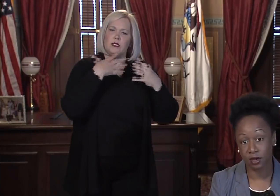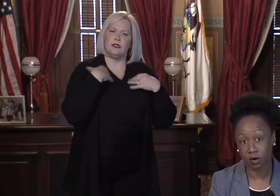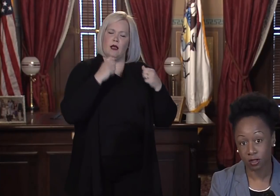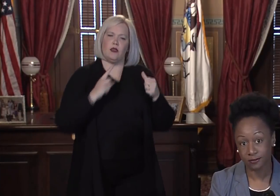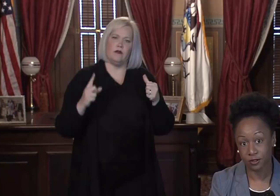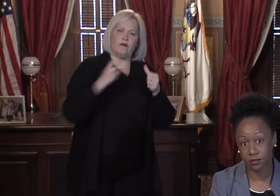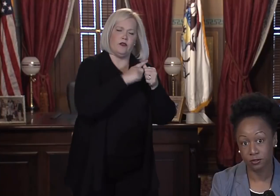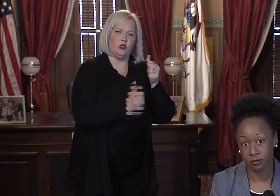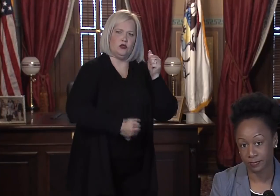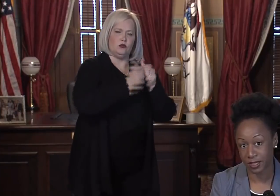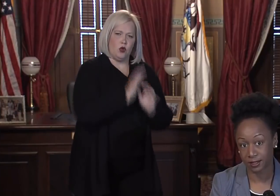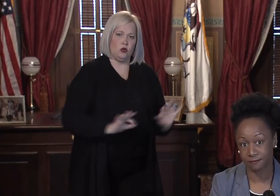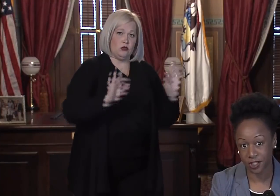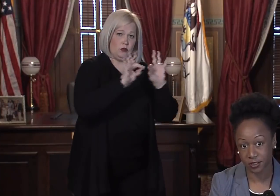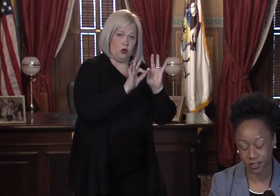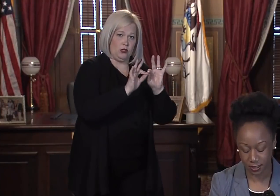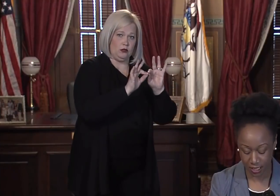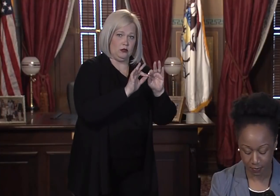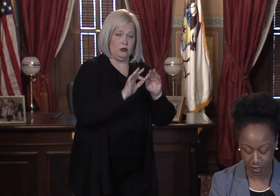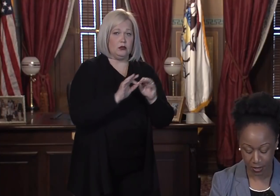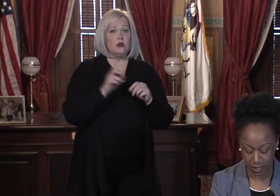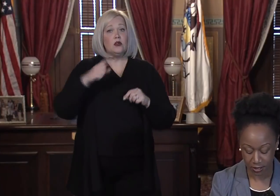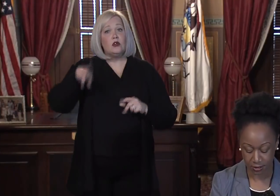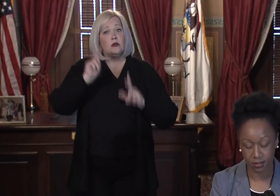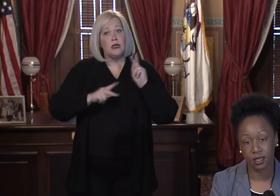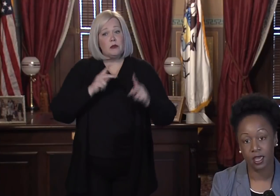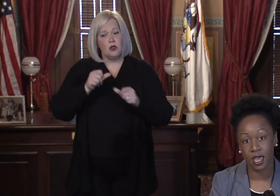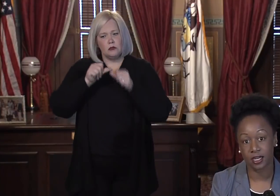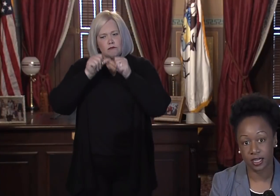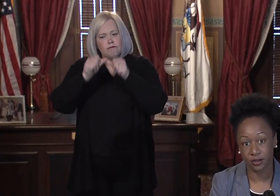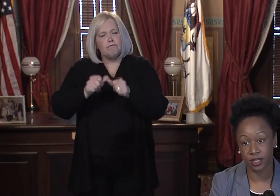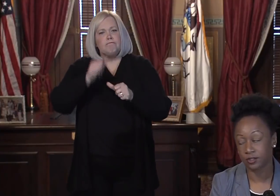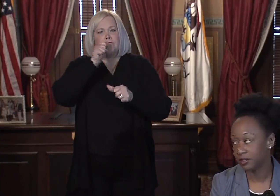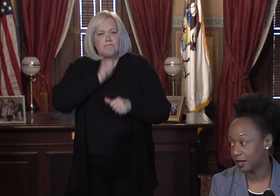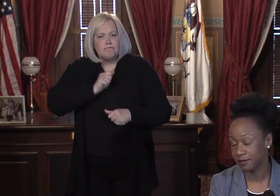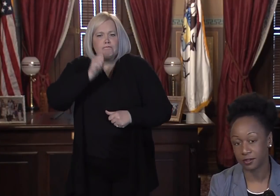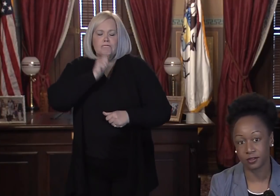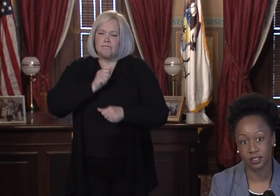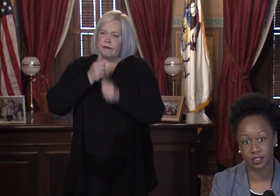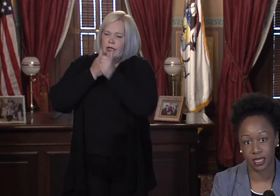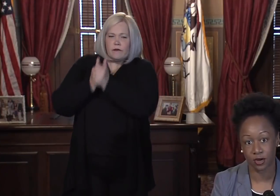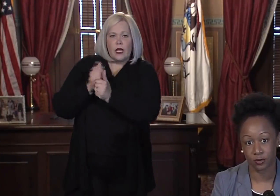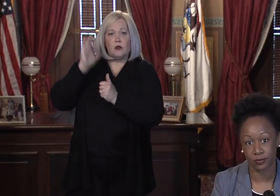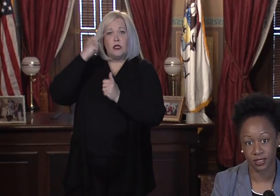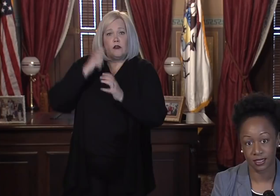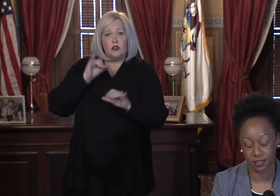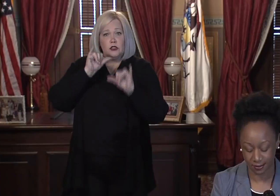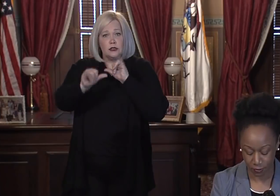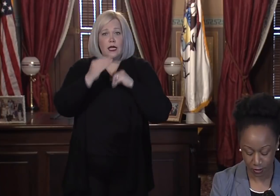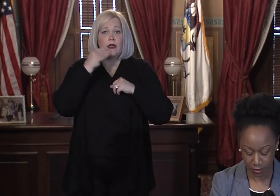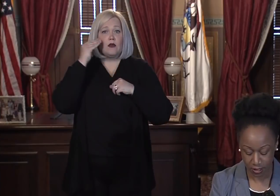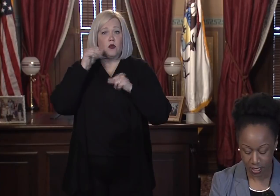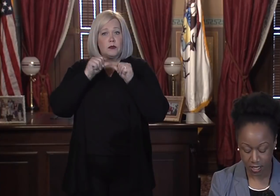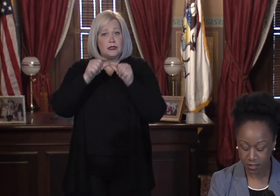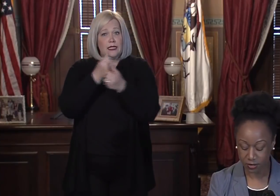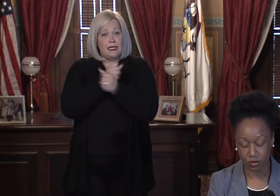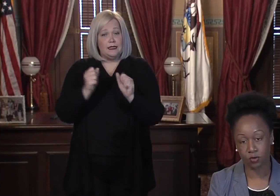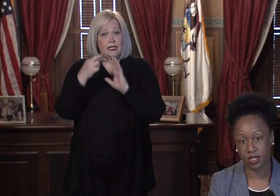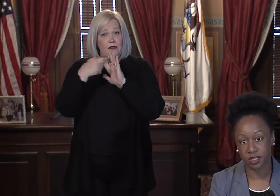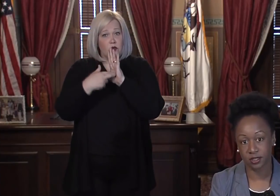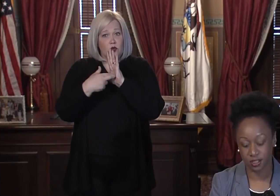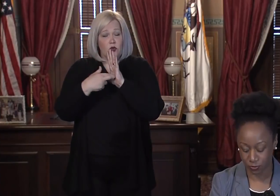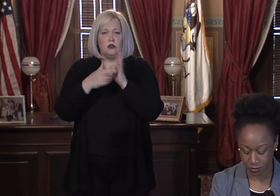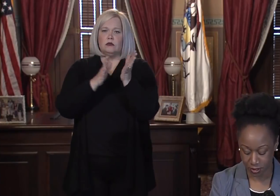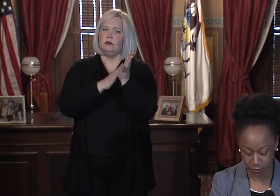I applaud all of you who are remaining vigilant and being patient and adhering to the governor's stay home, stay safe order. There's